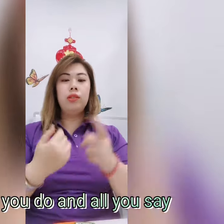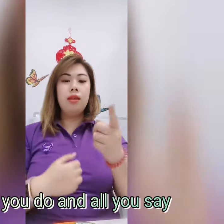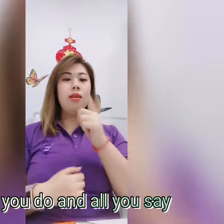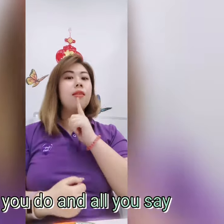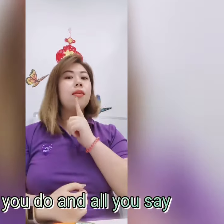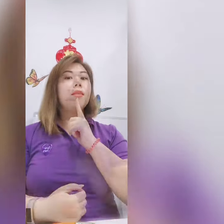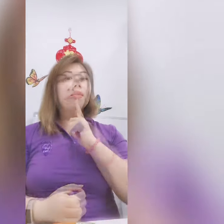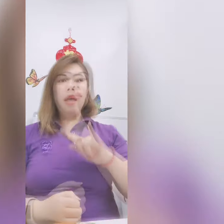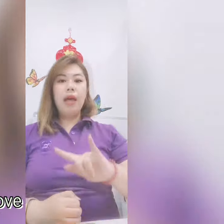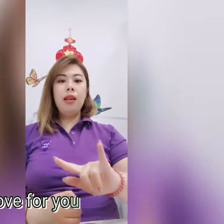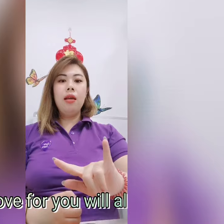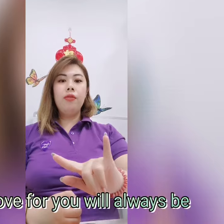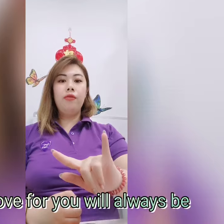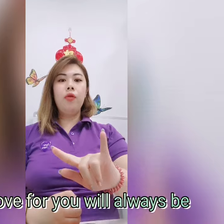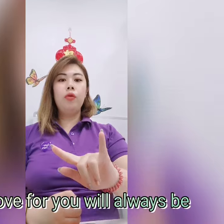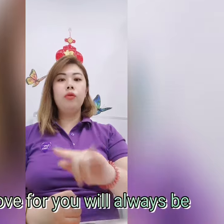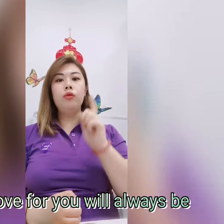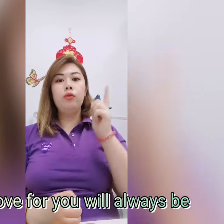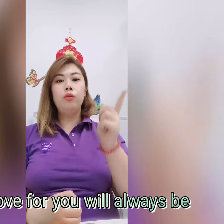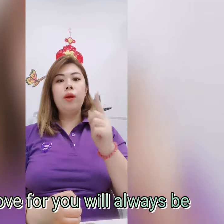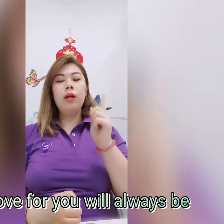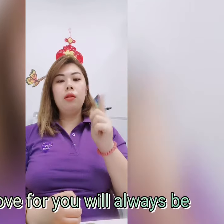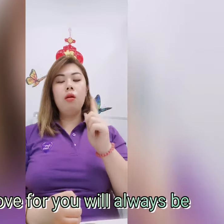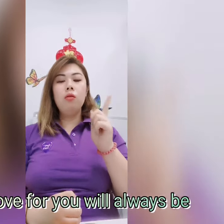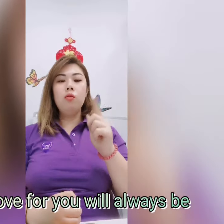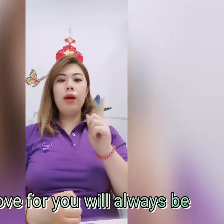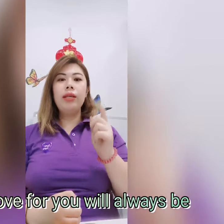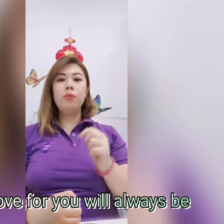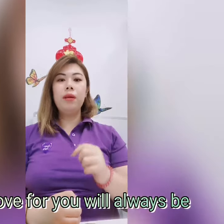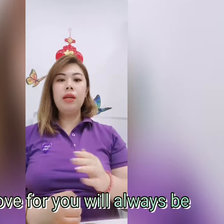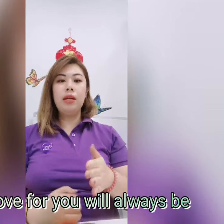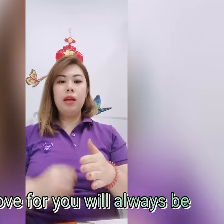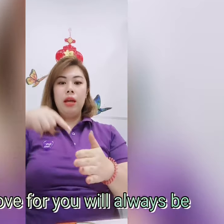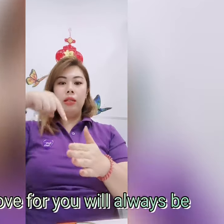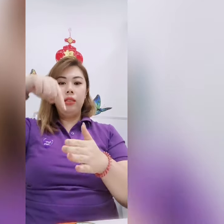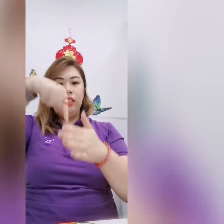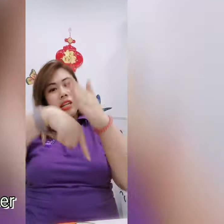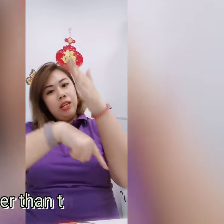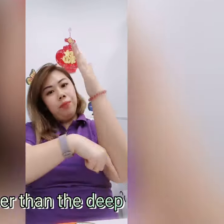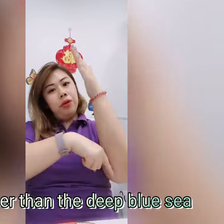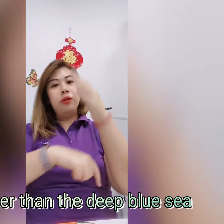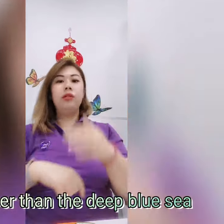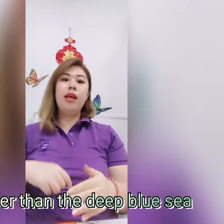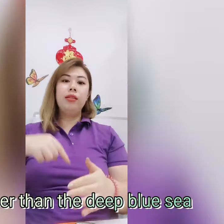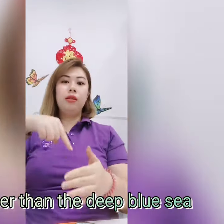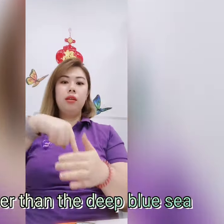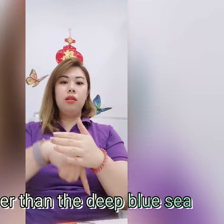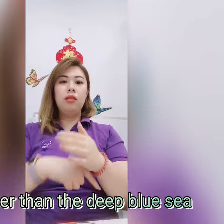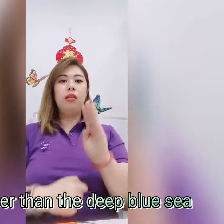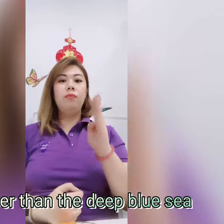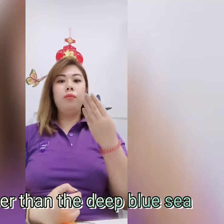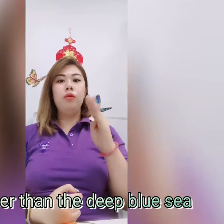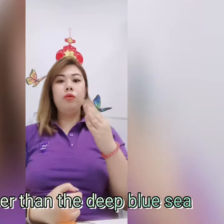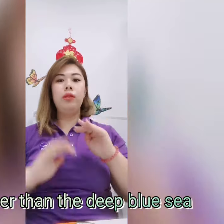say. My love for you will always be deeper than the deep blue